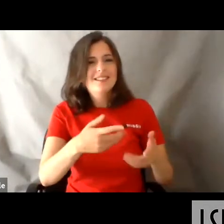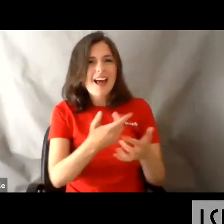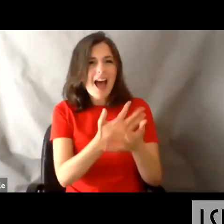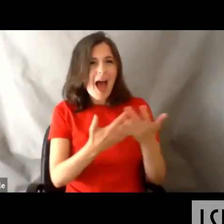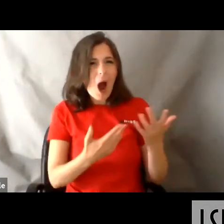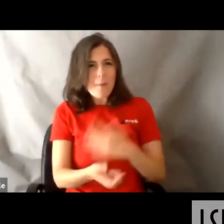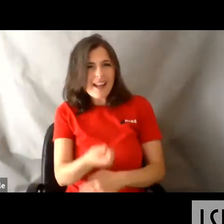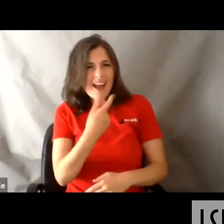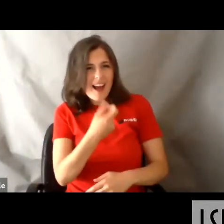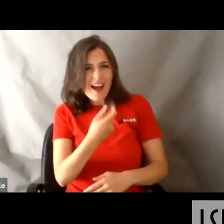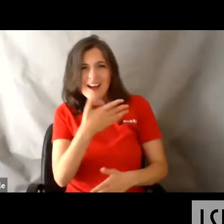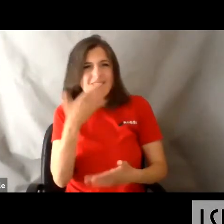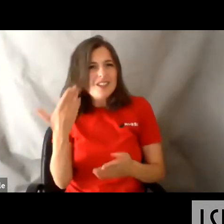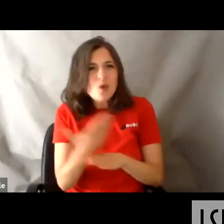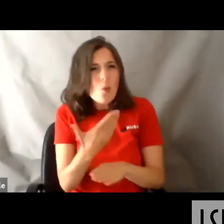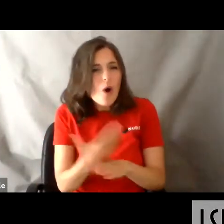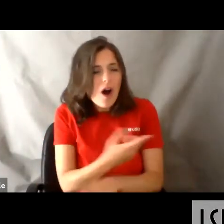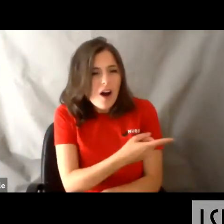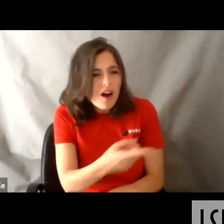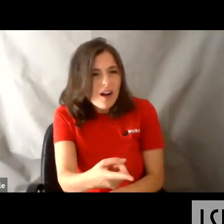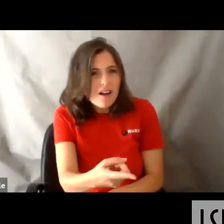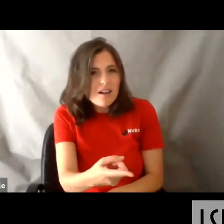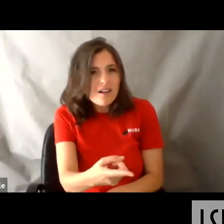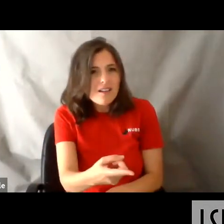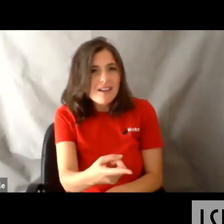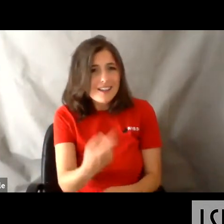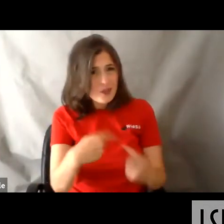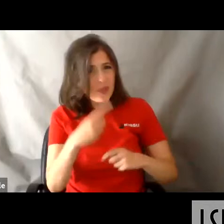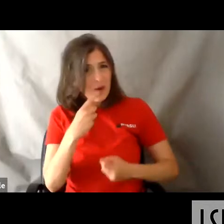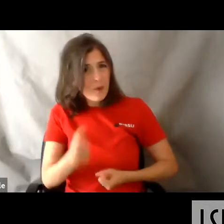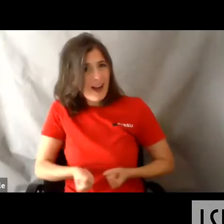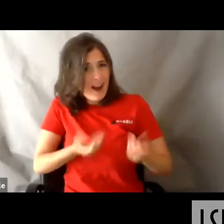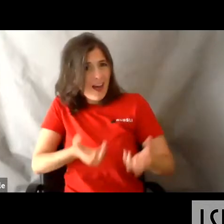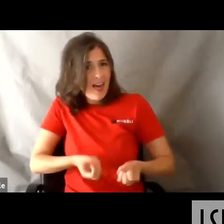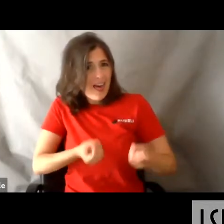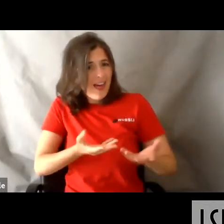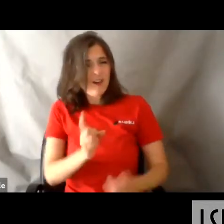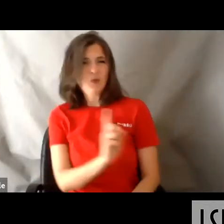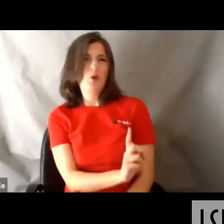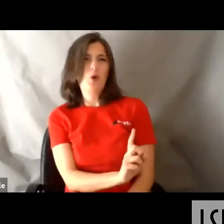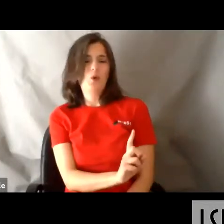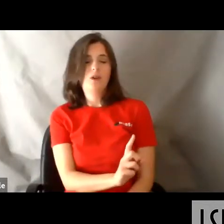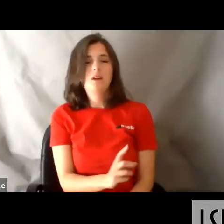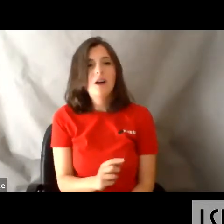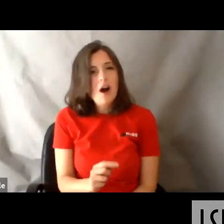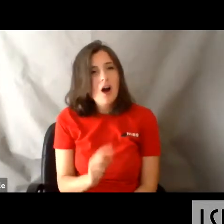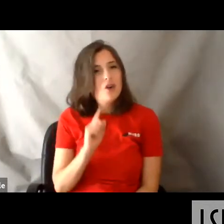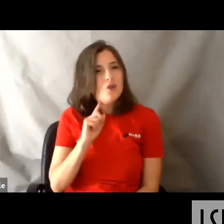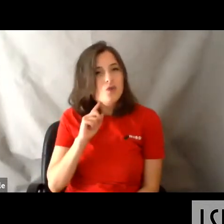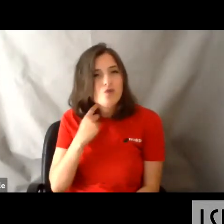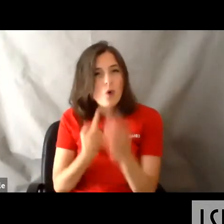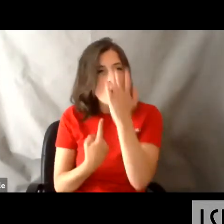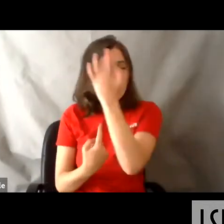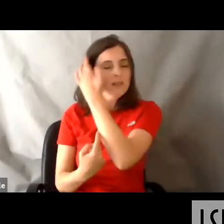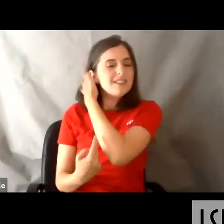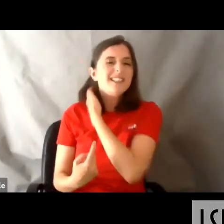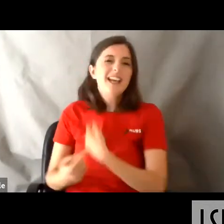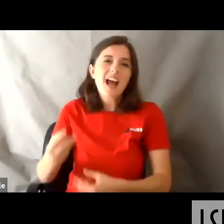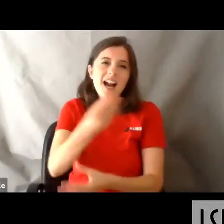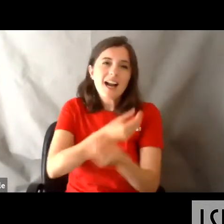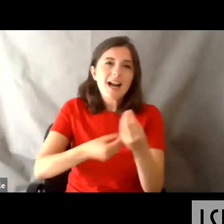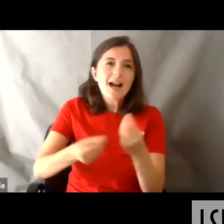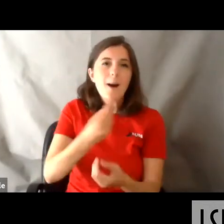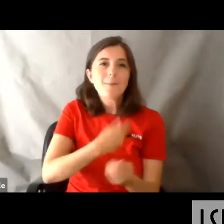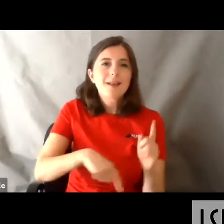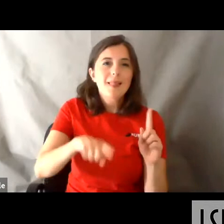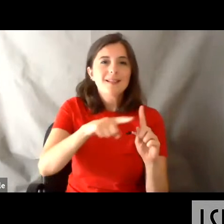that never worked? Do you think we're an endless fount? The cruelty of capitalism remains paramount.